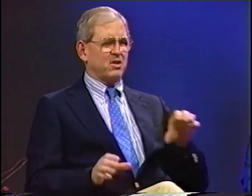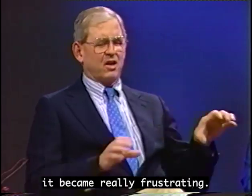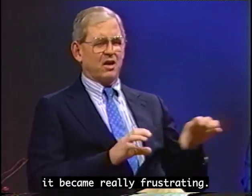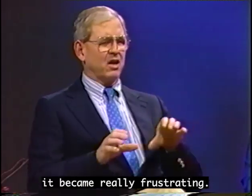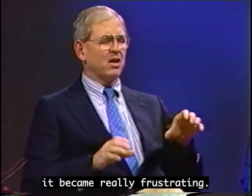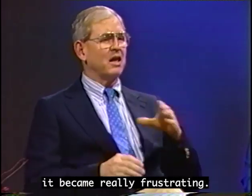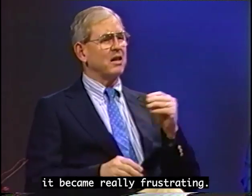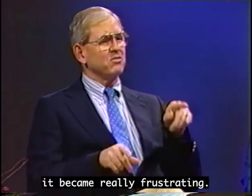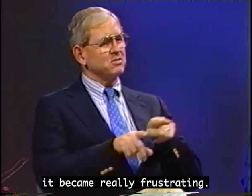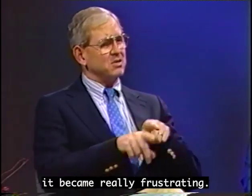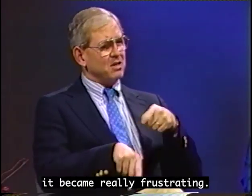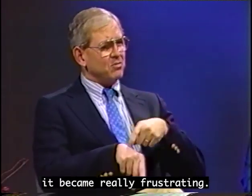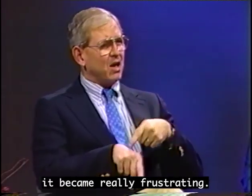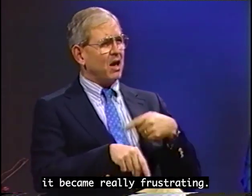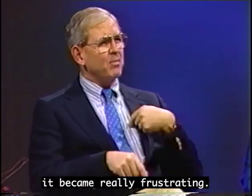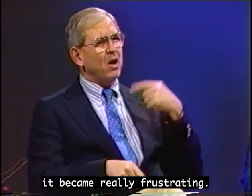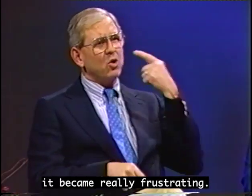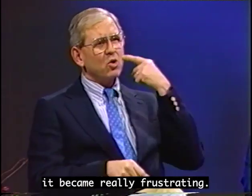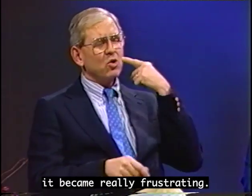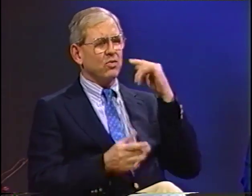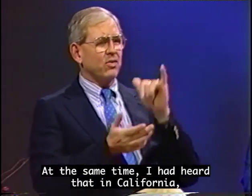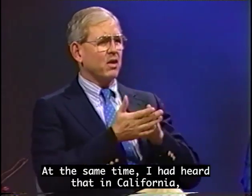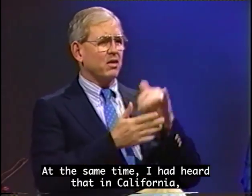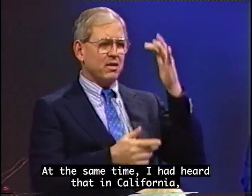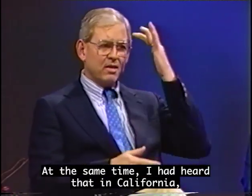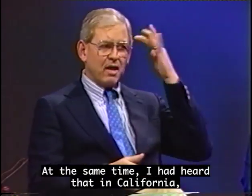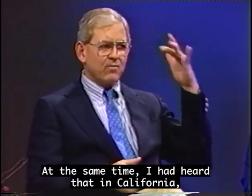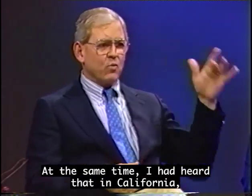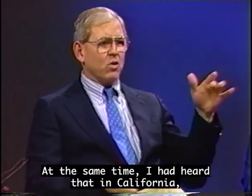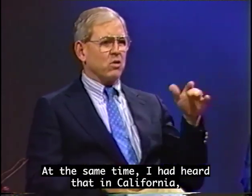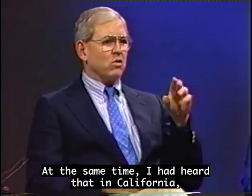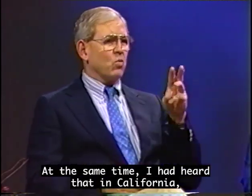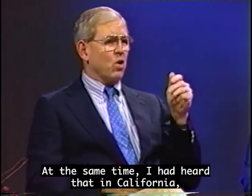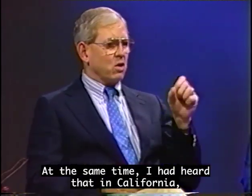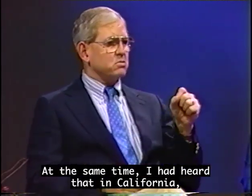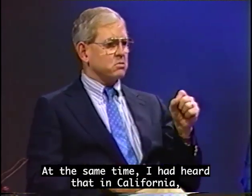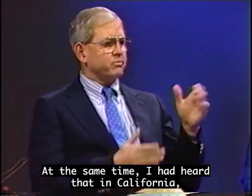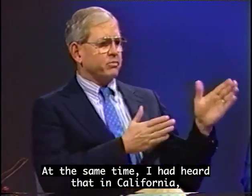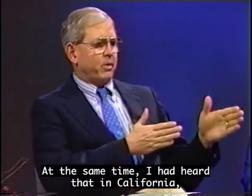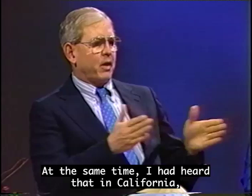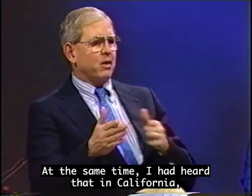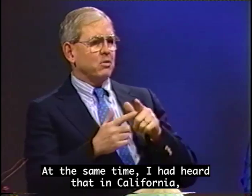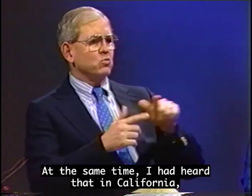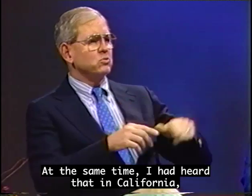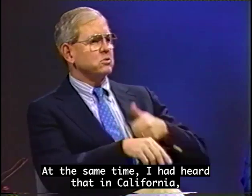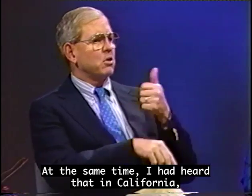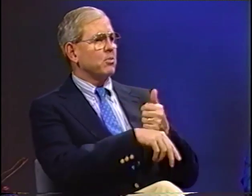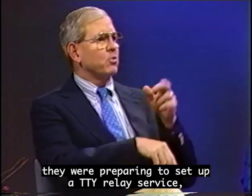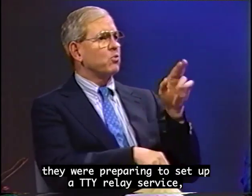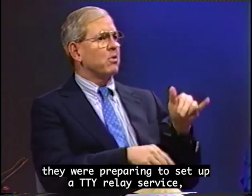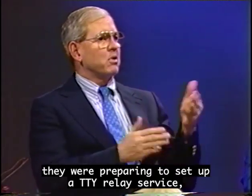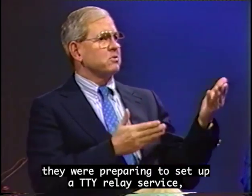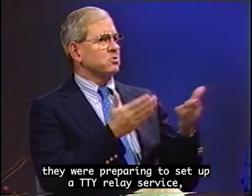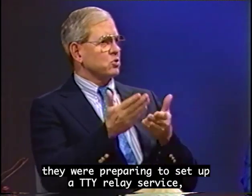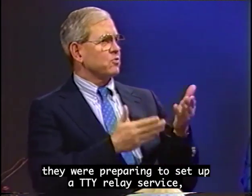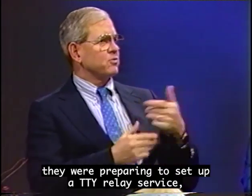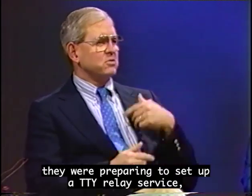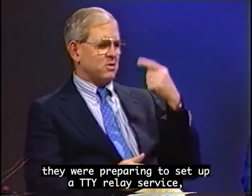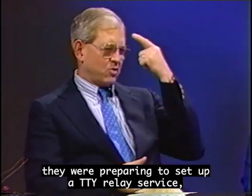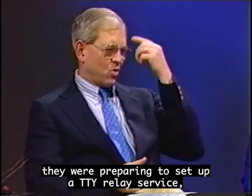easily, it became really frustrating. At the same time, I'd heard that in California, they were preparing to set up